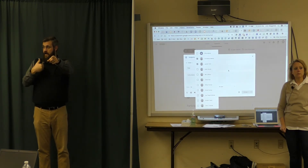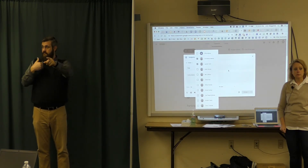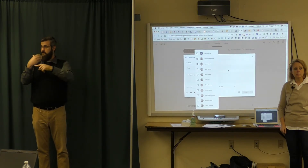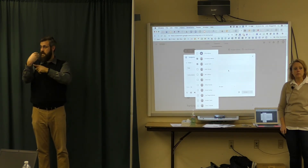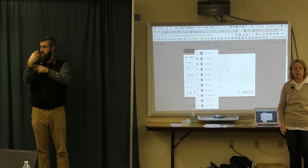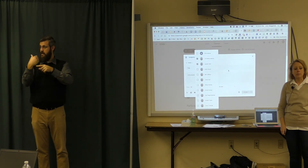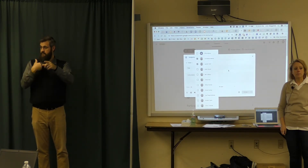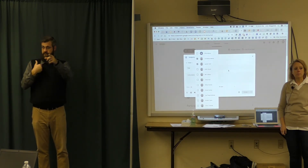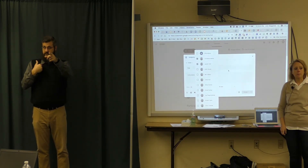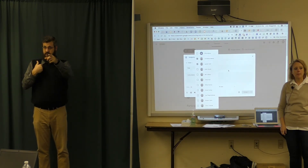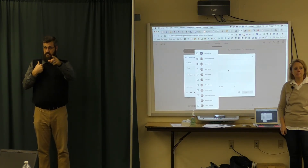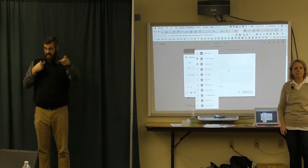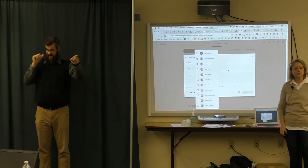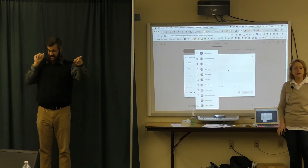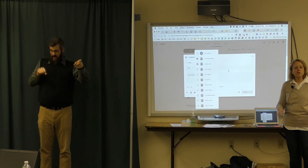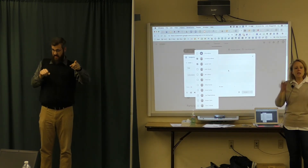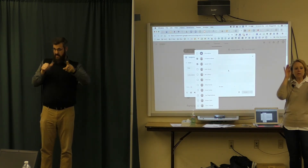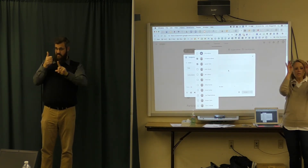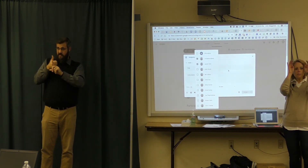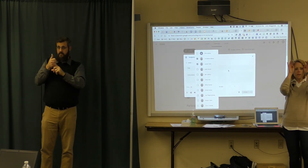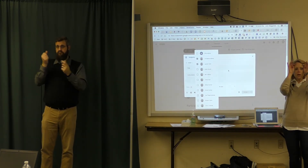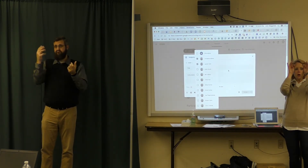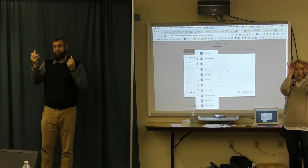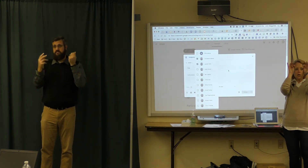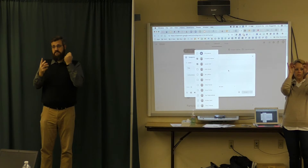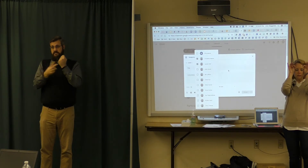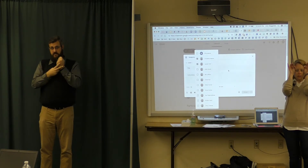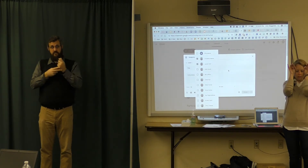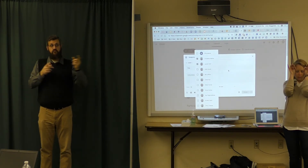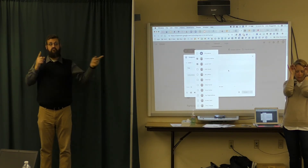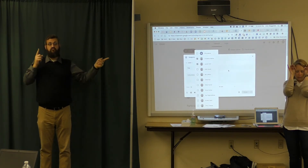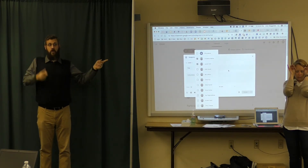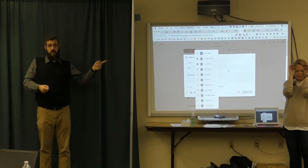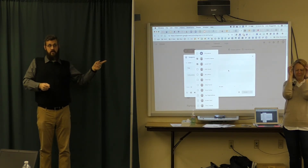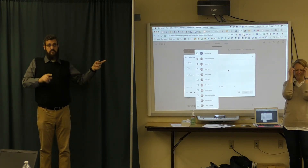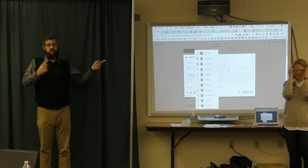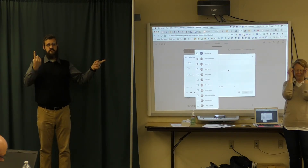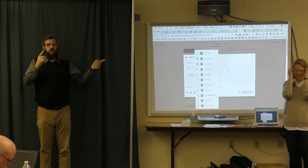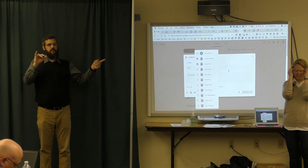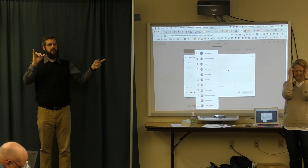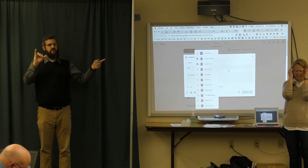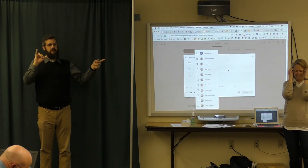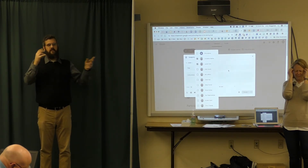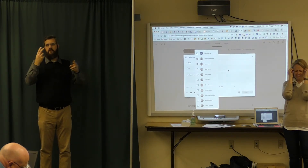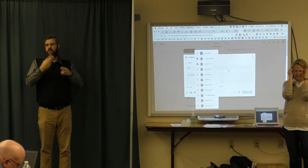work? And Yeah. we could save their video. There's also something called,